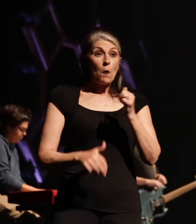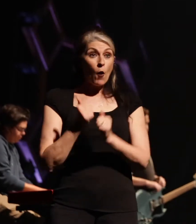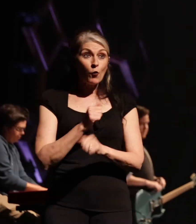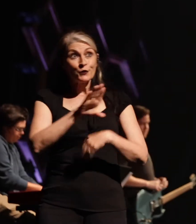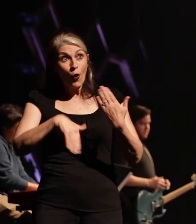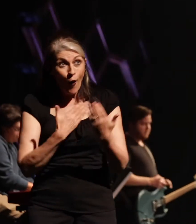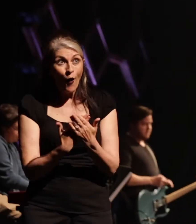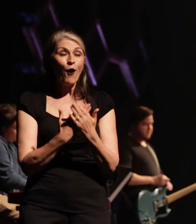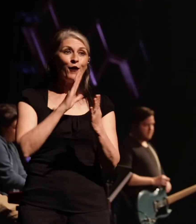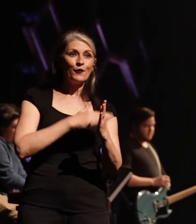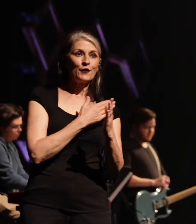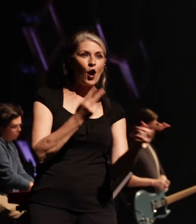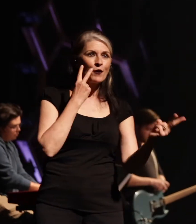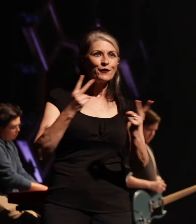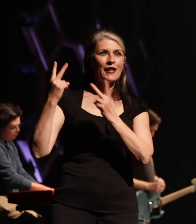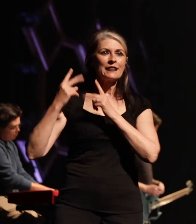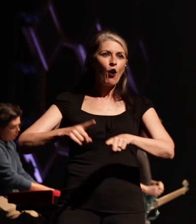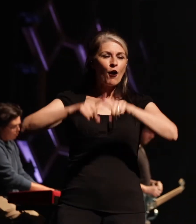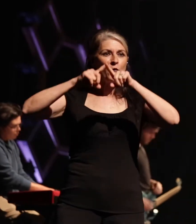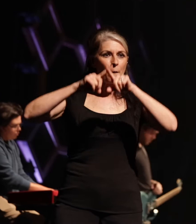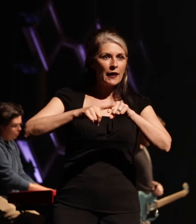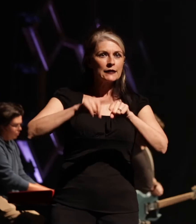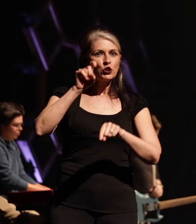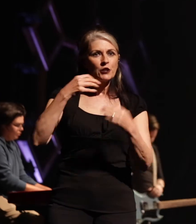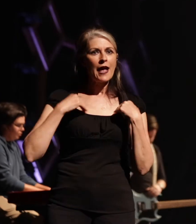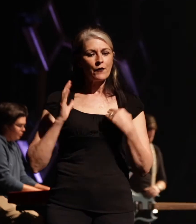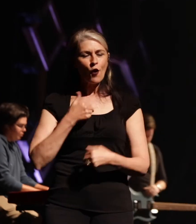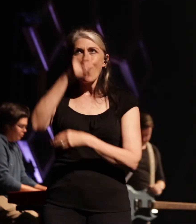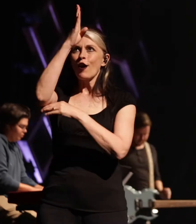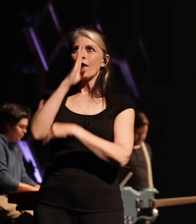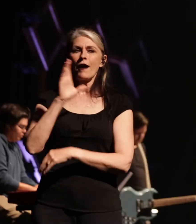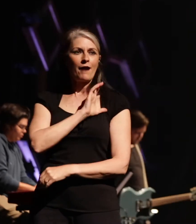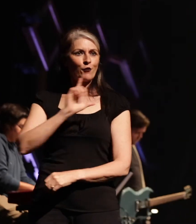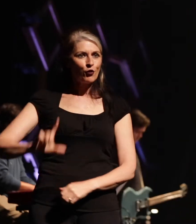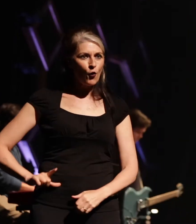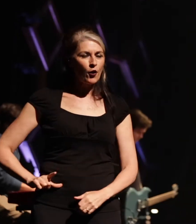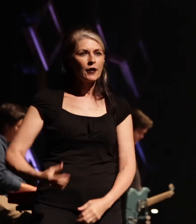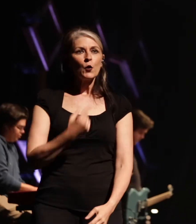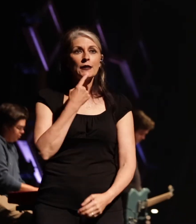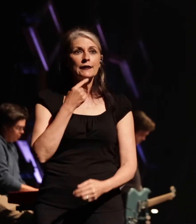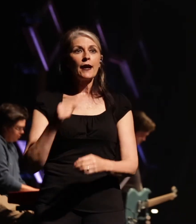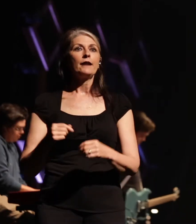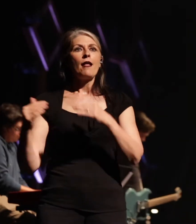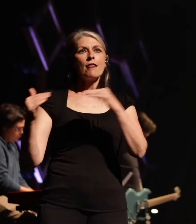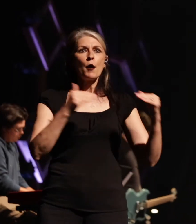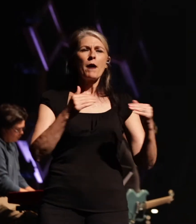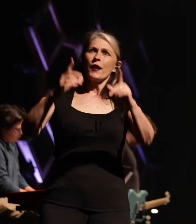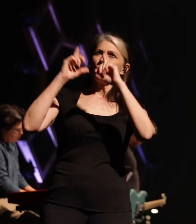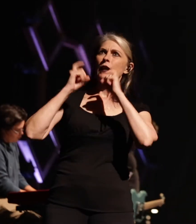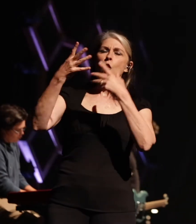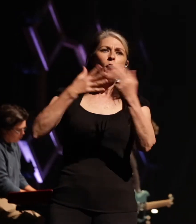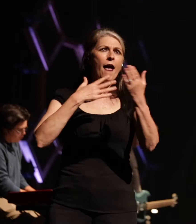them, all of them, are reflecting on the dependency that we should have on our God, on our Lord. We've just said, the battle belongs to you. No matter